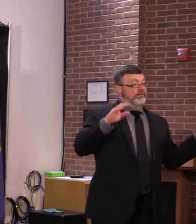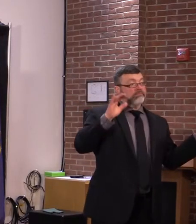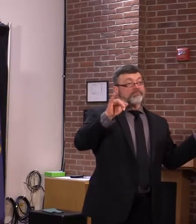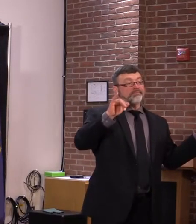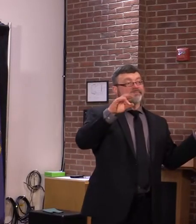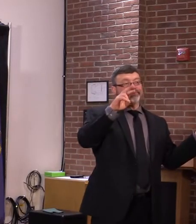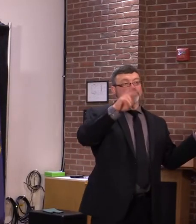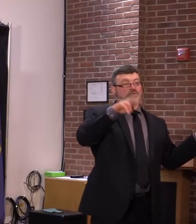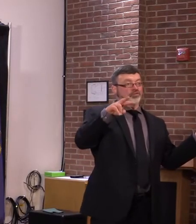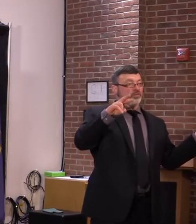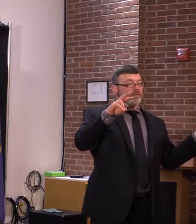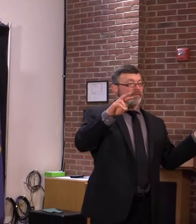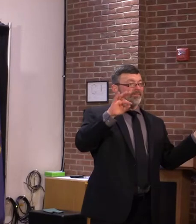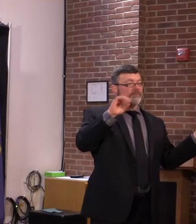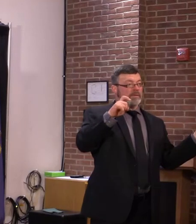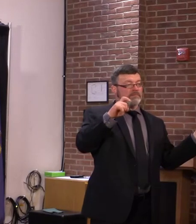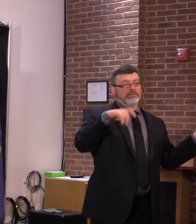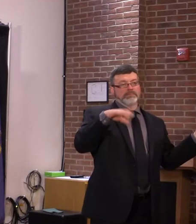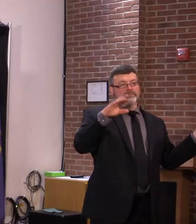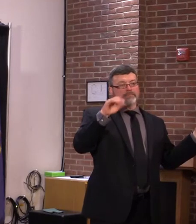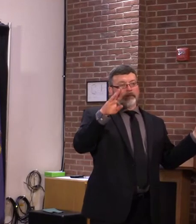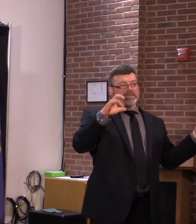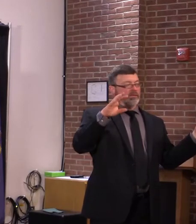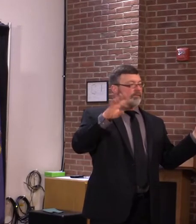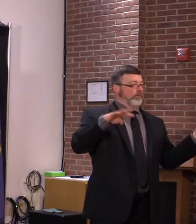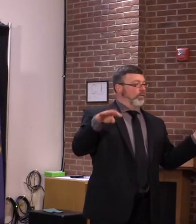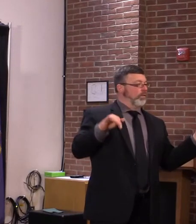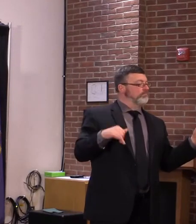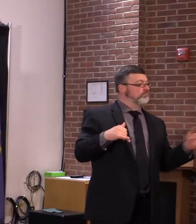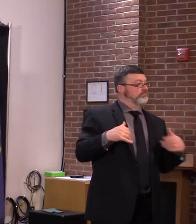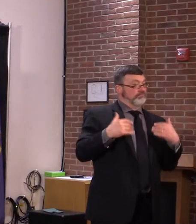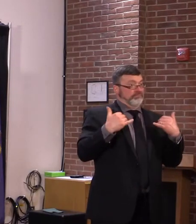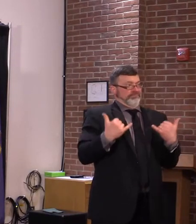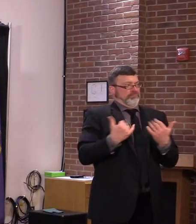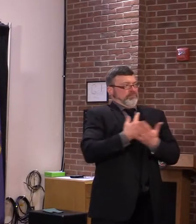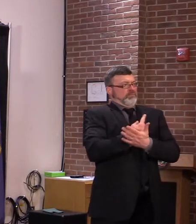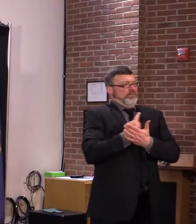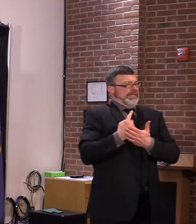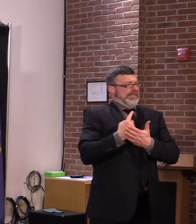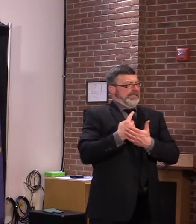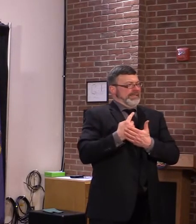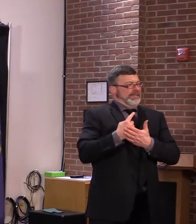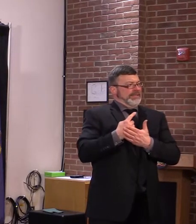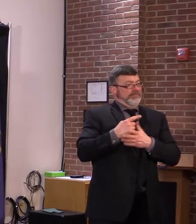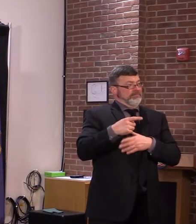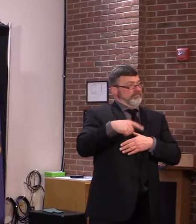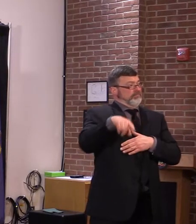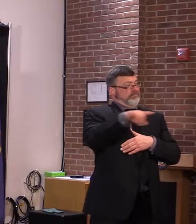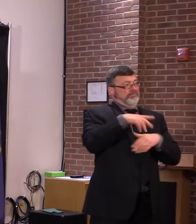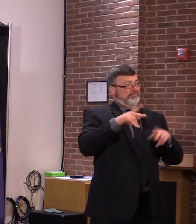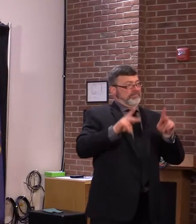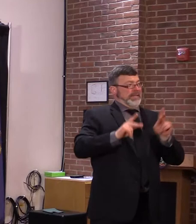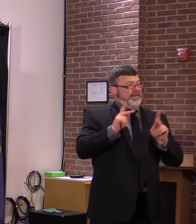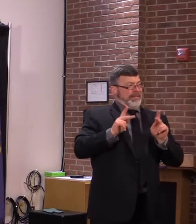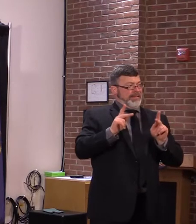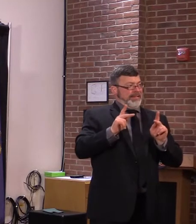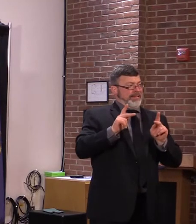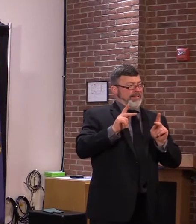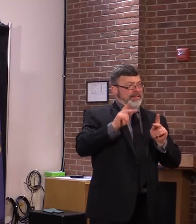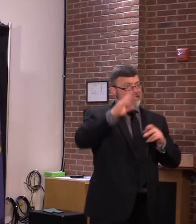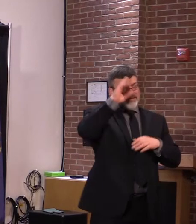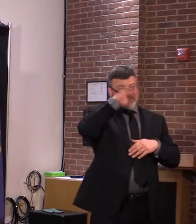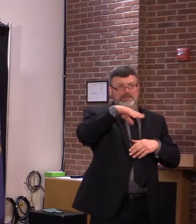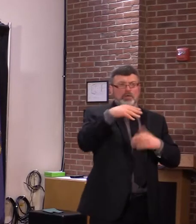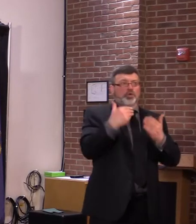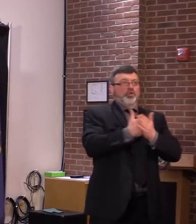What time this week or when this week Vermonters can expect to get the N95 masks in pharmacies and community